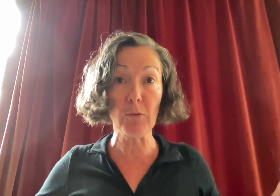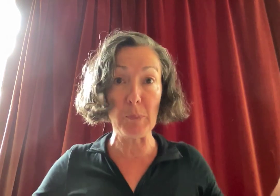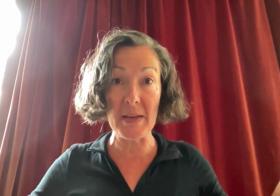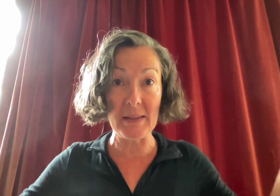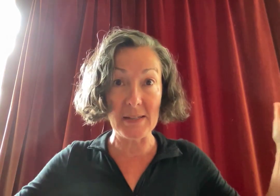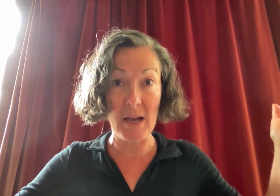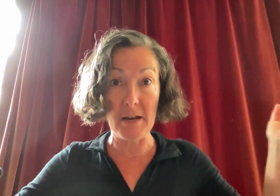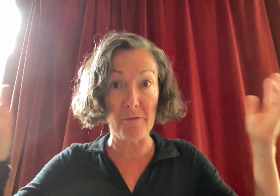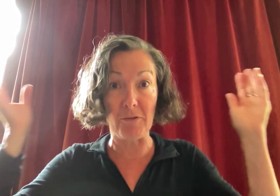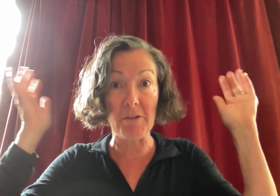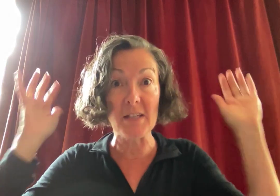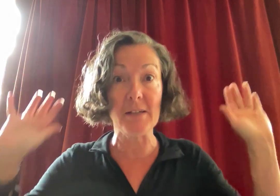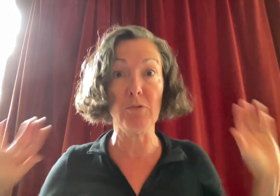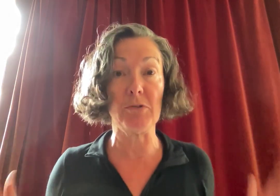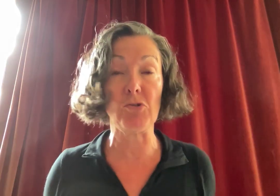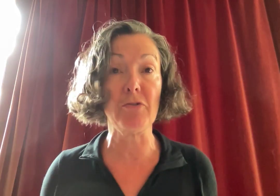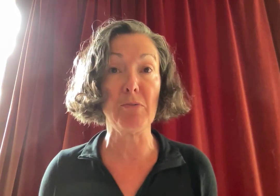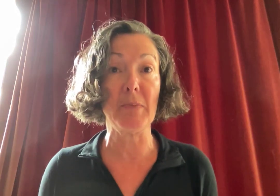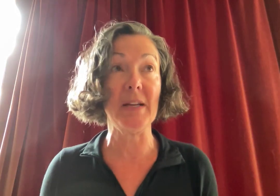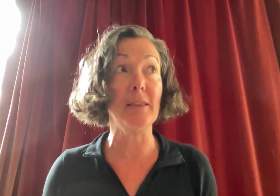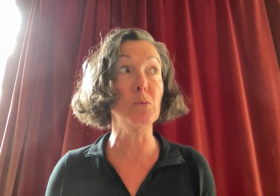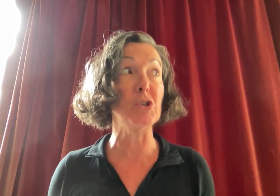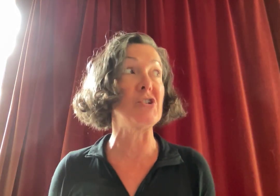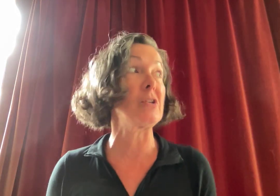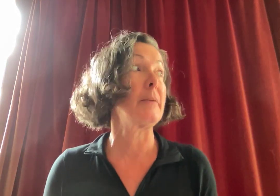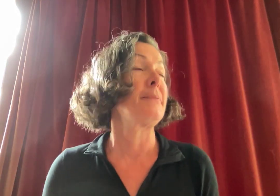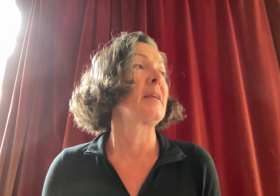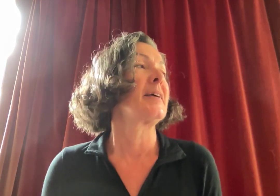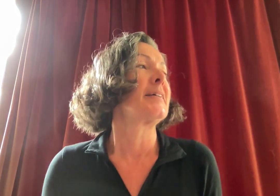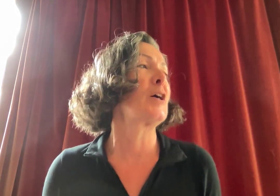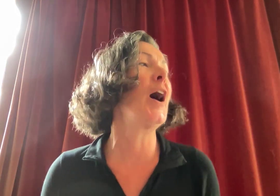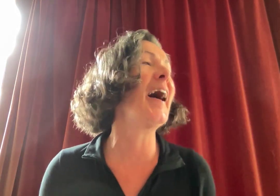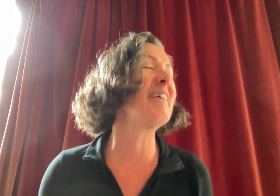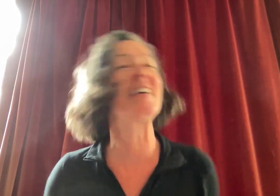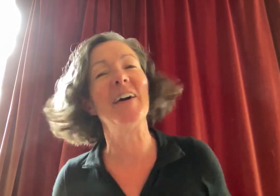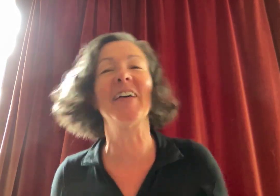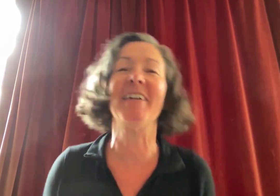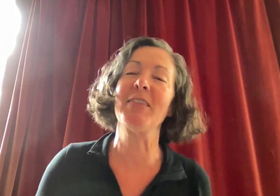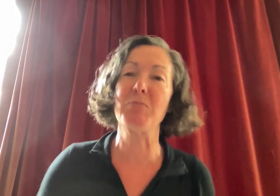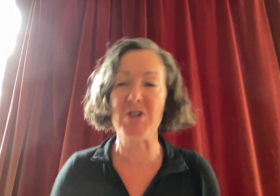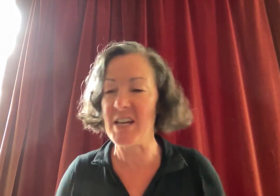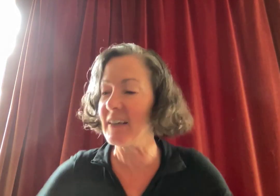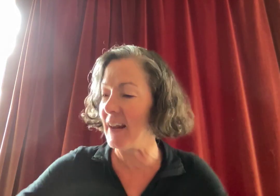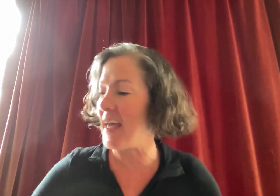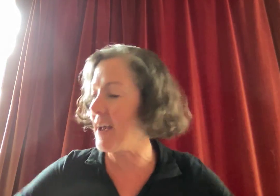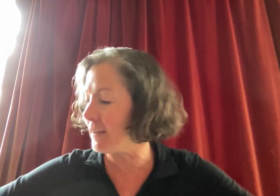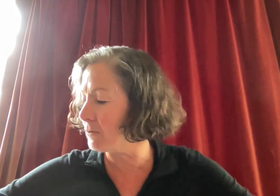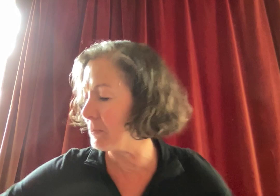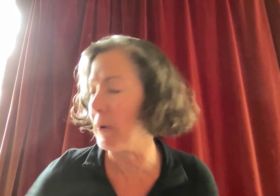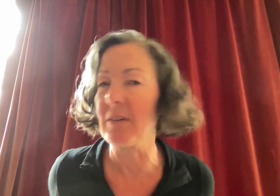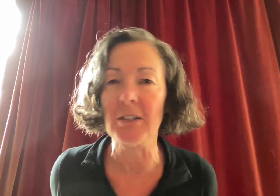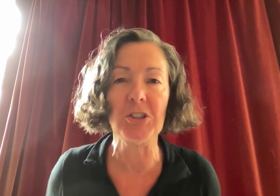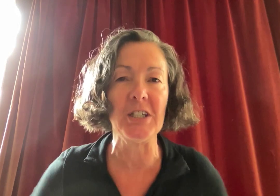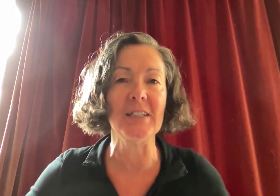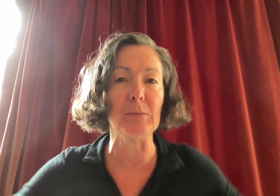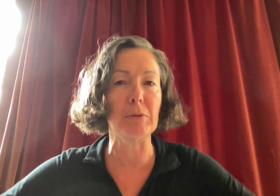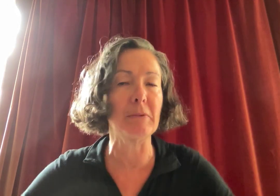would be this kind of crazy story woman in the woods. So I'd go there in the morning and lay out all the polythene sheets and put my